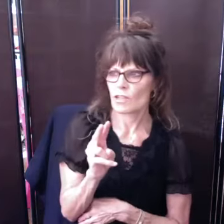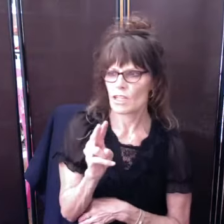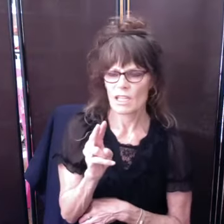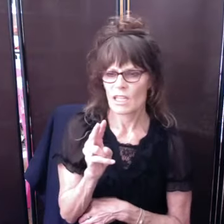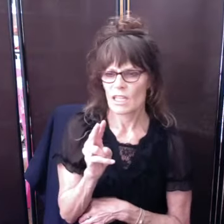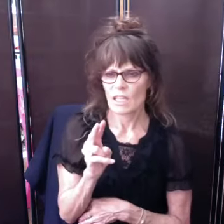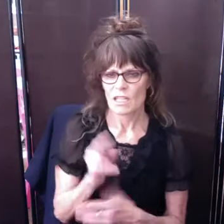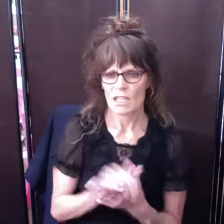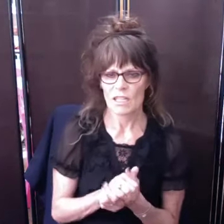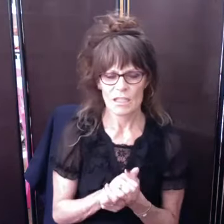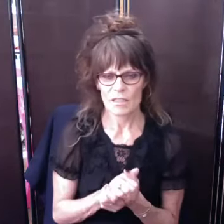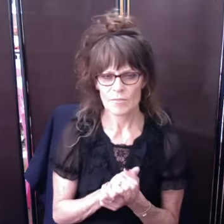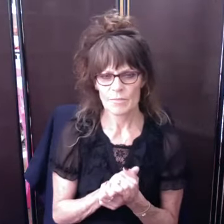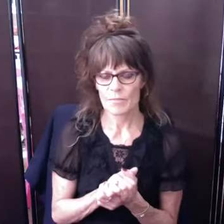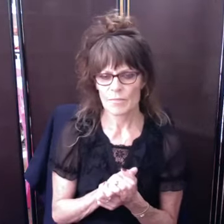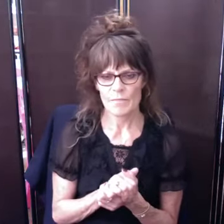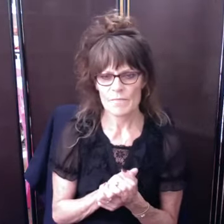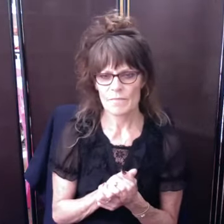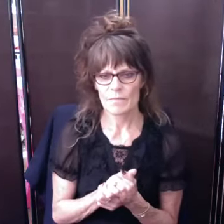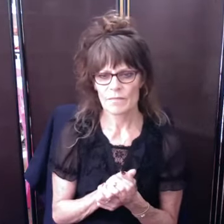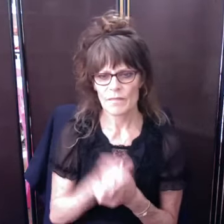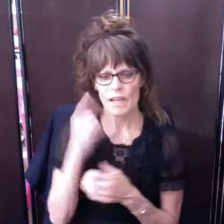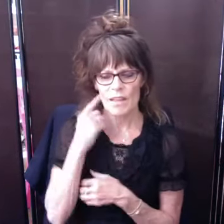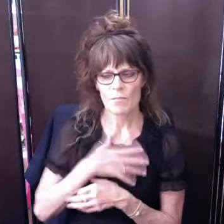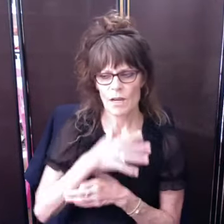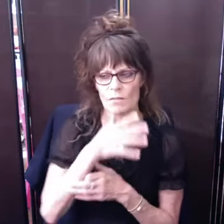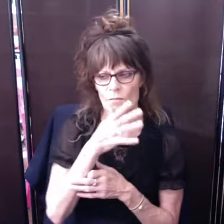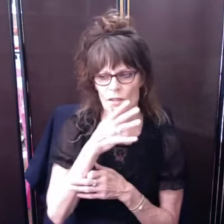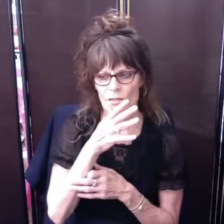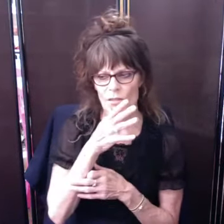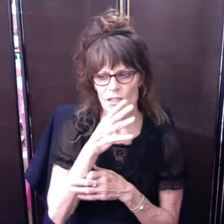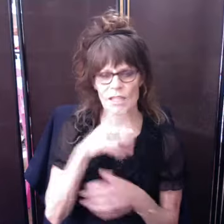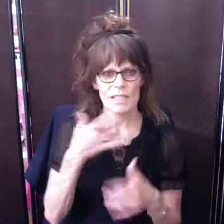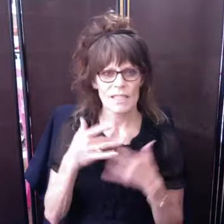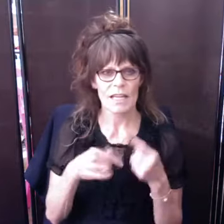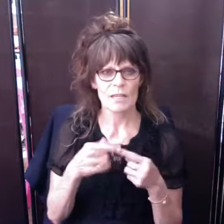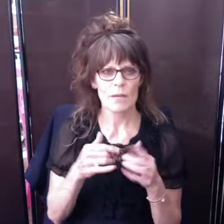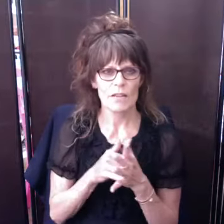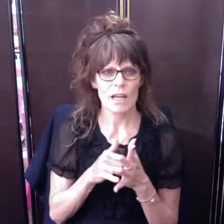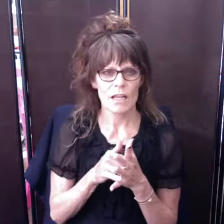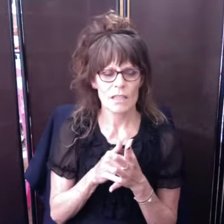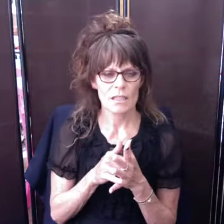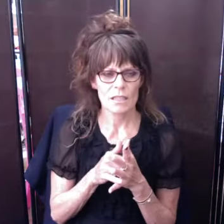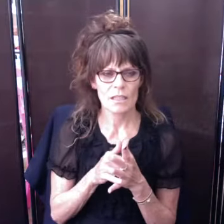boy. And I thought my mother got excited about that. My mother got excited like that. It intrigued